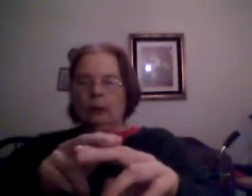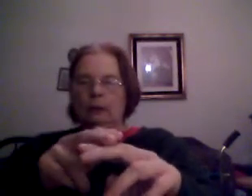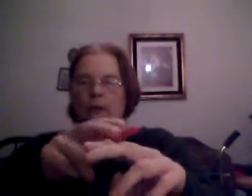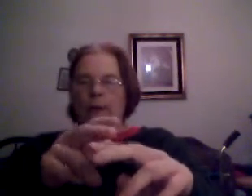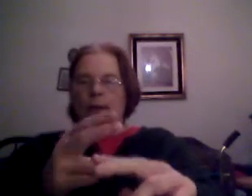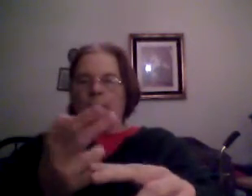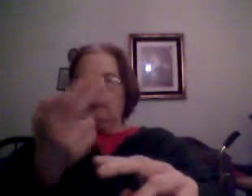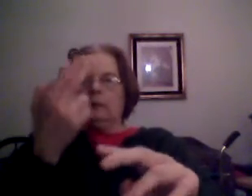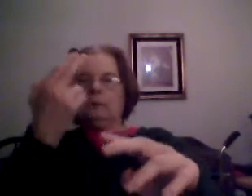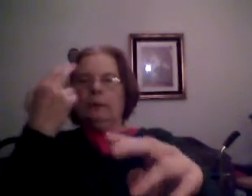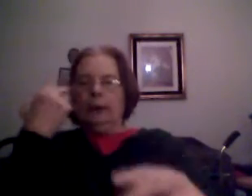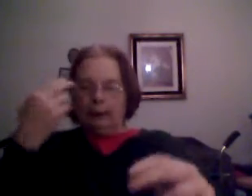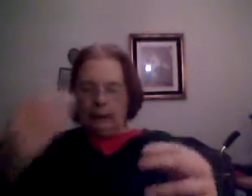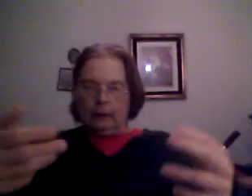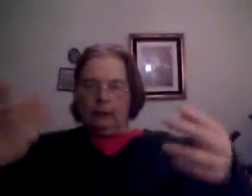Chair that comes back.